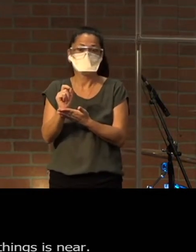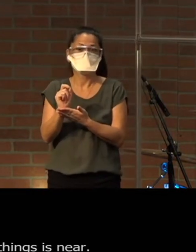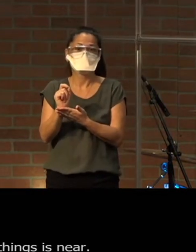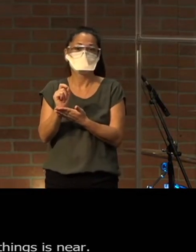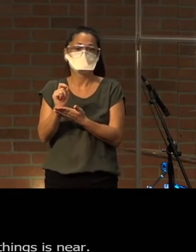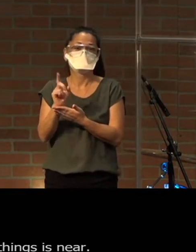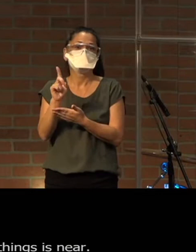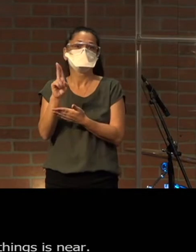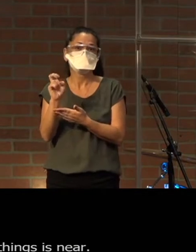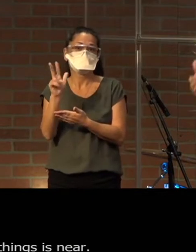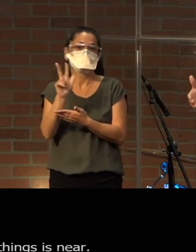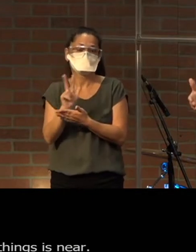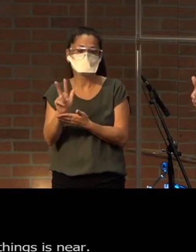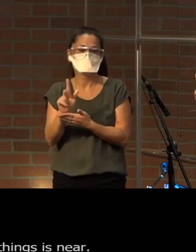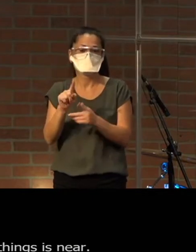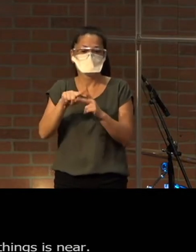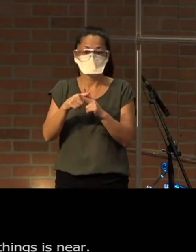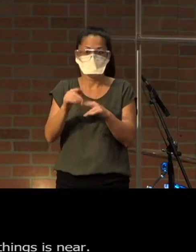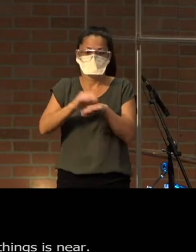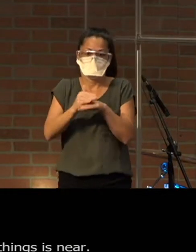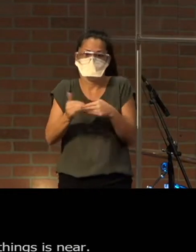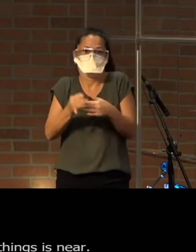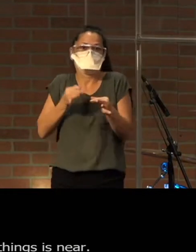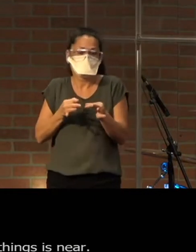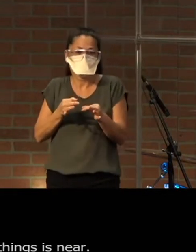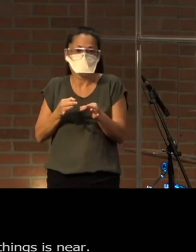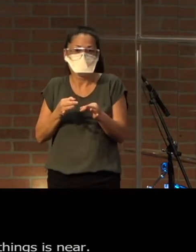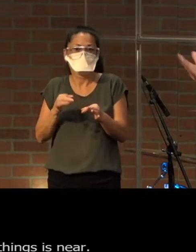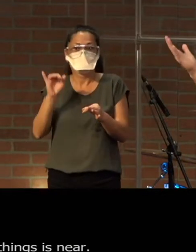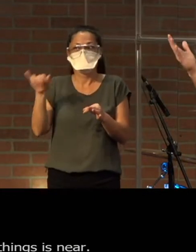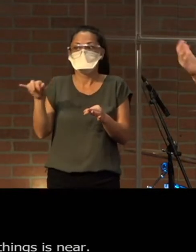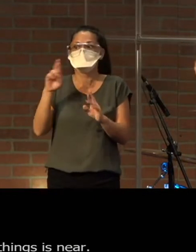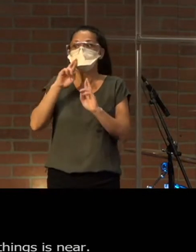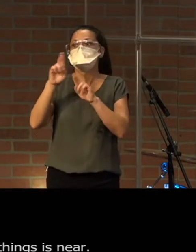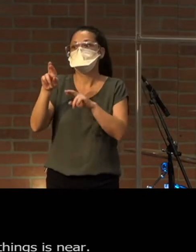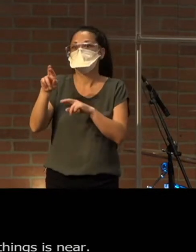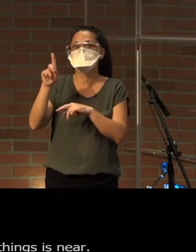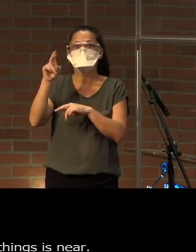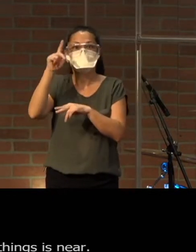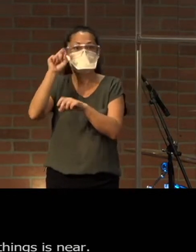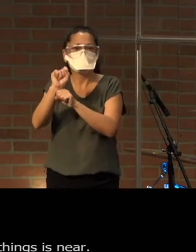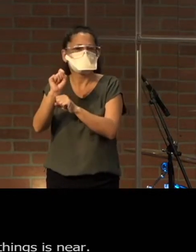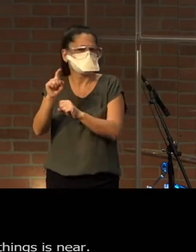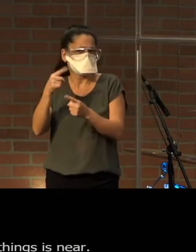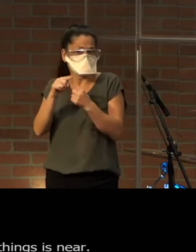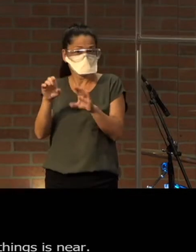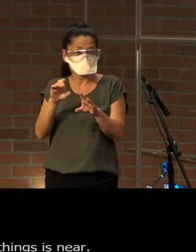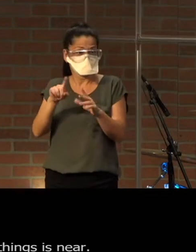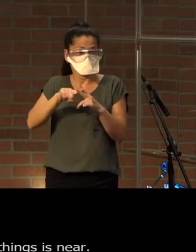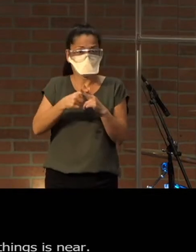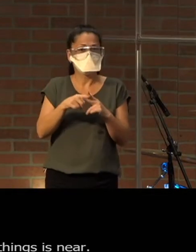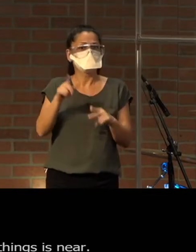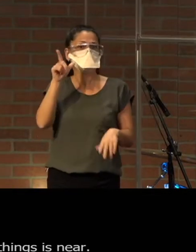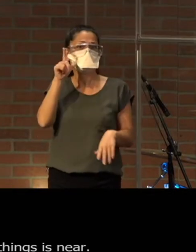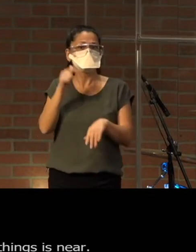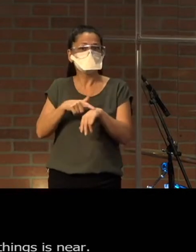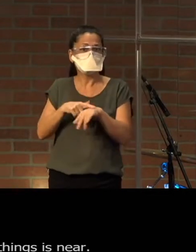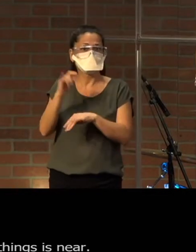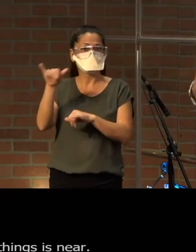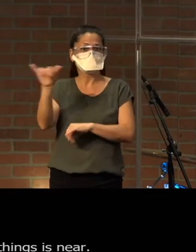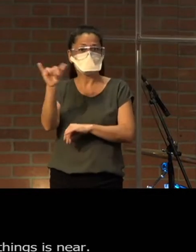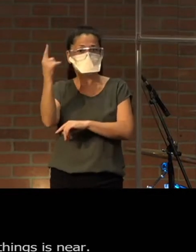before. Expense report due on the 26th at 4 p.m., you do it at lunch. and so